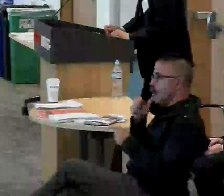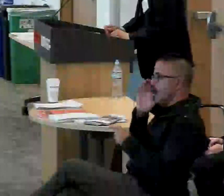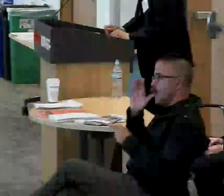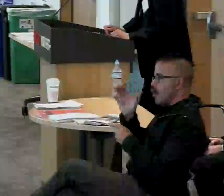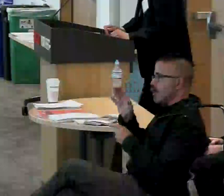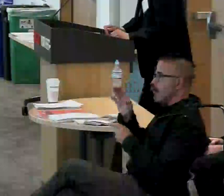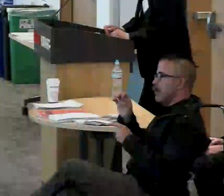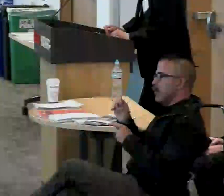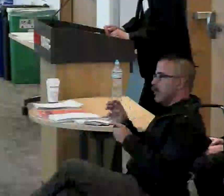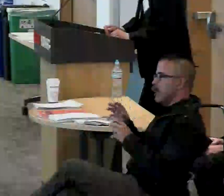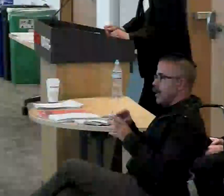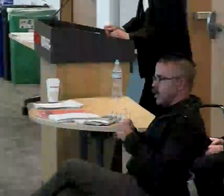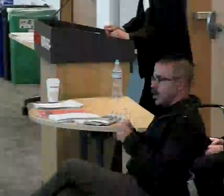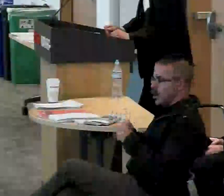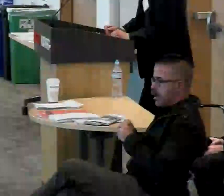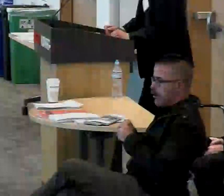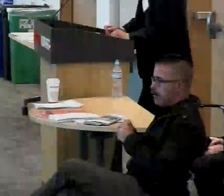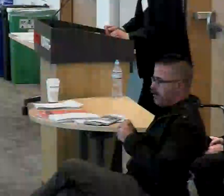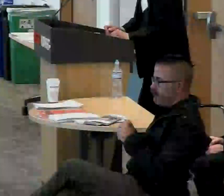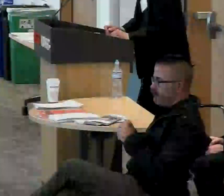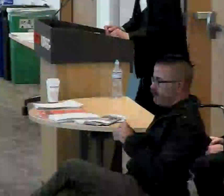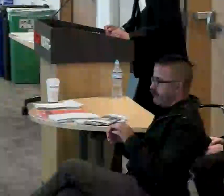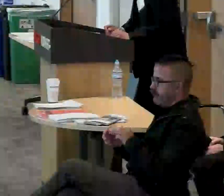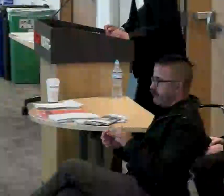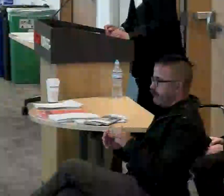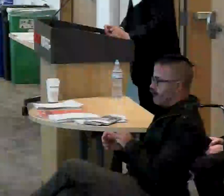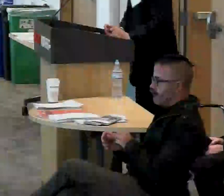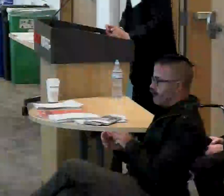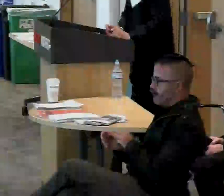this process at all.